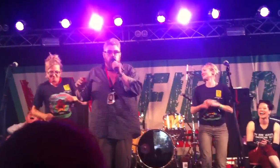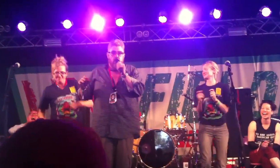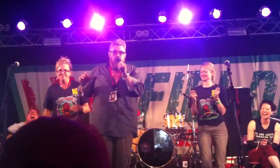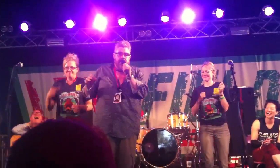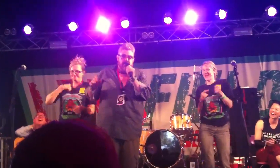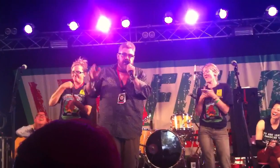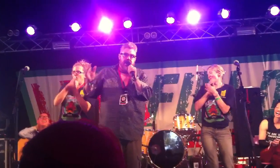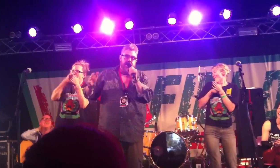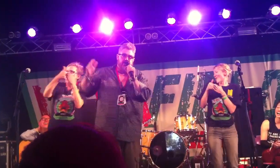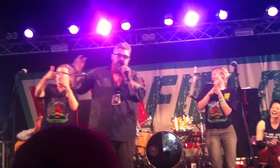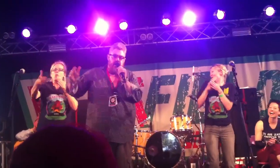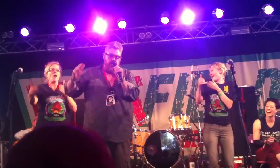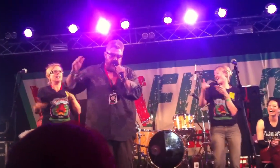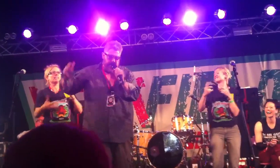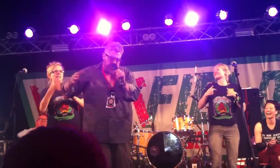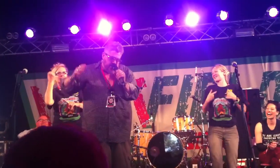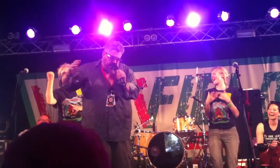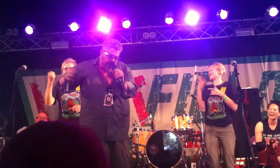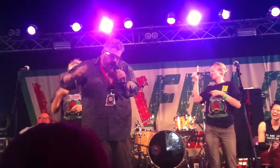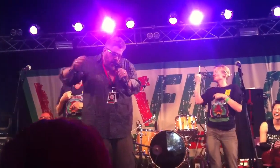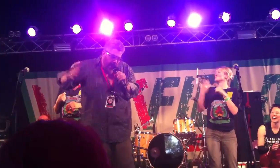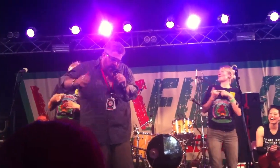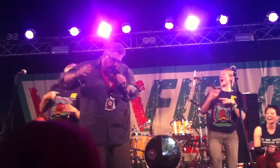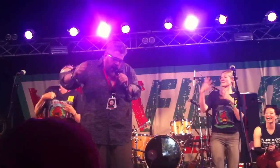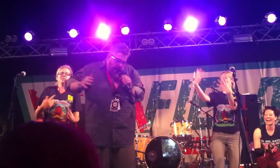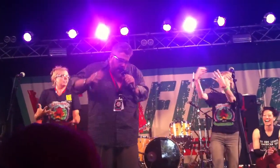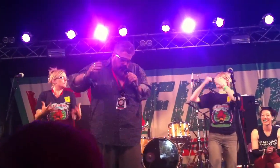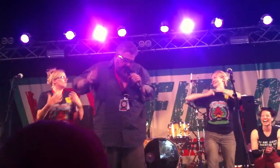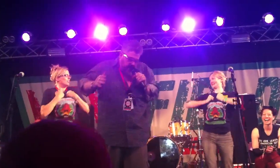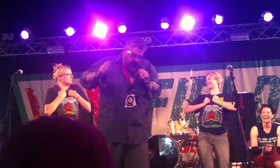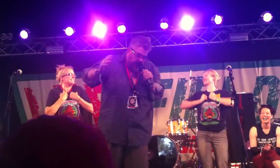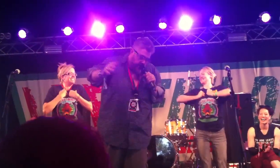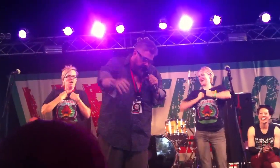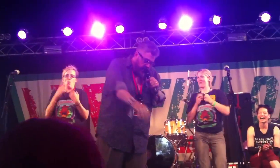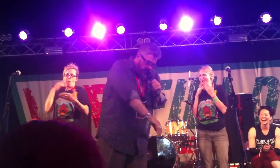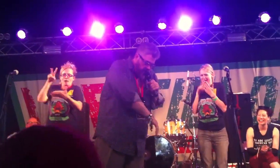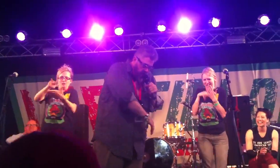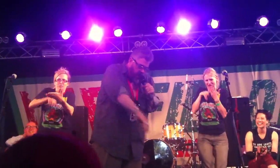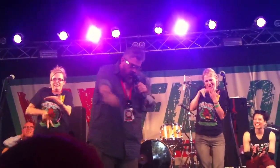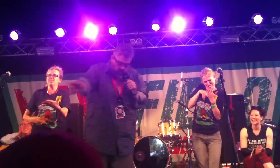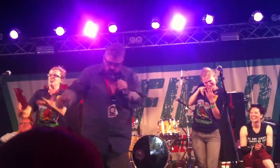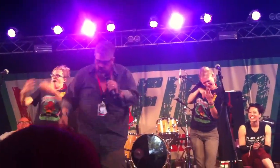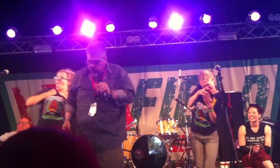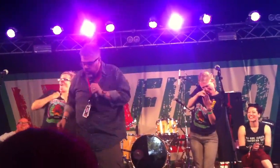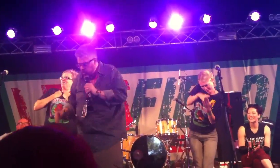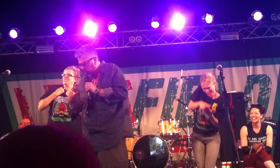I always get a wrist ache when I read them.